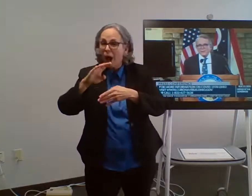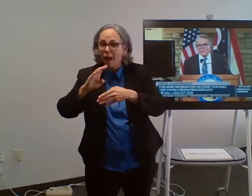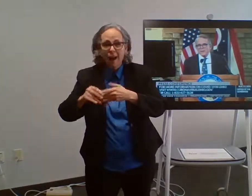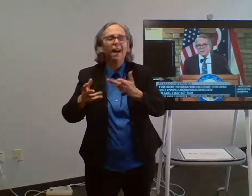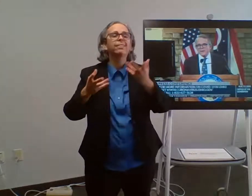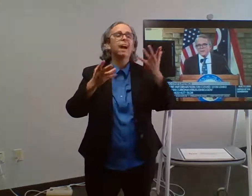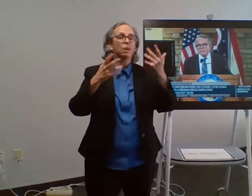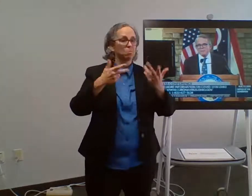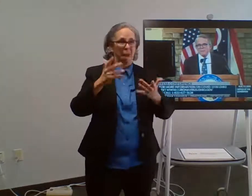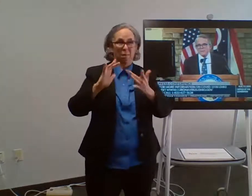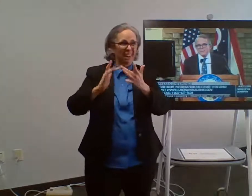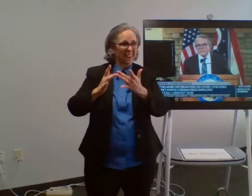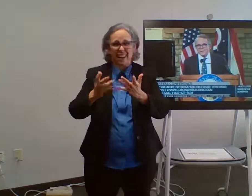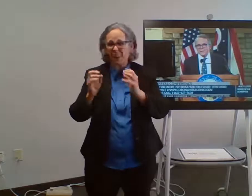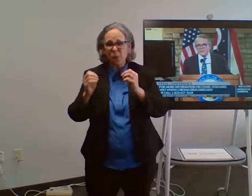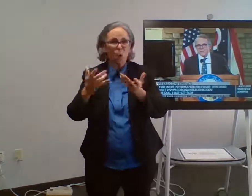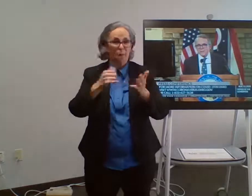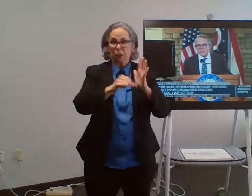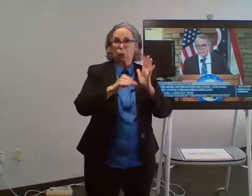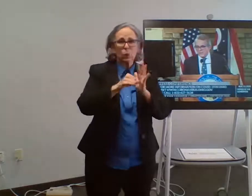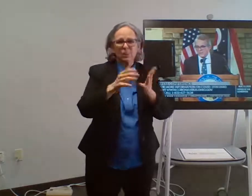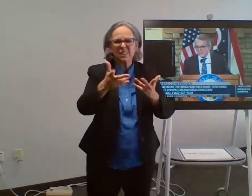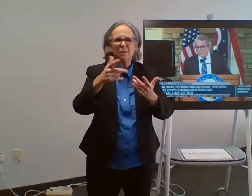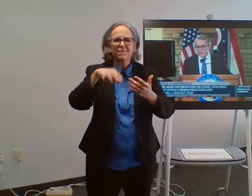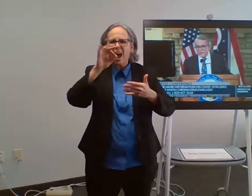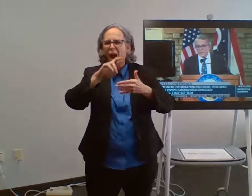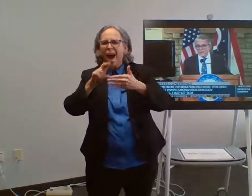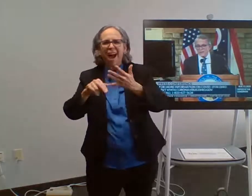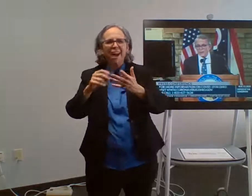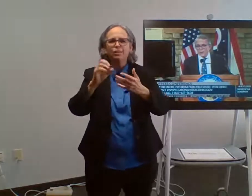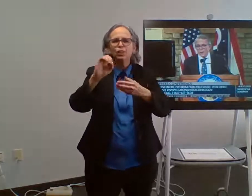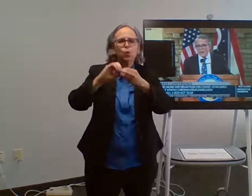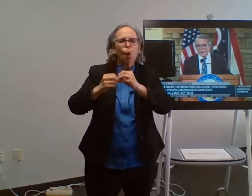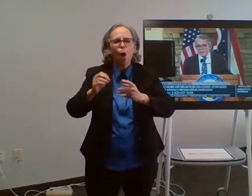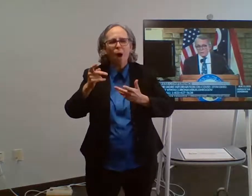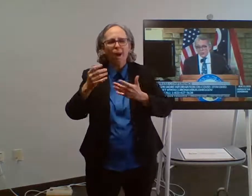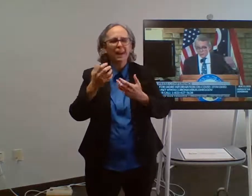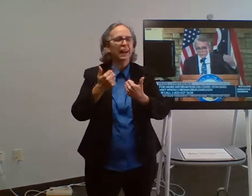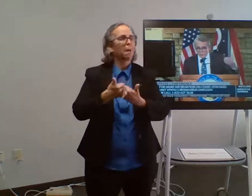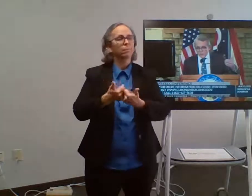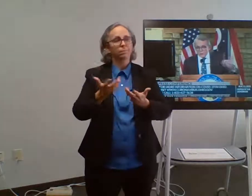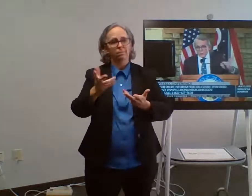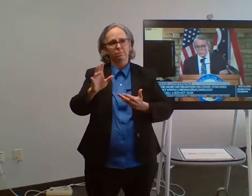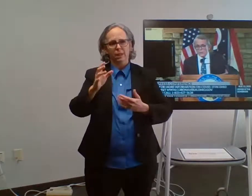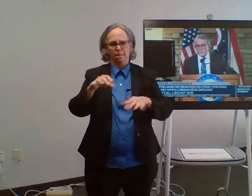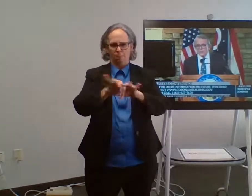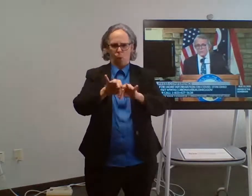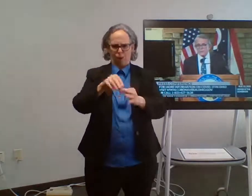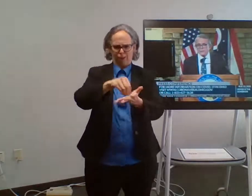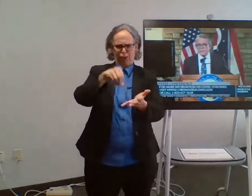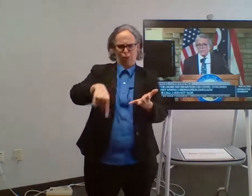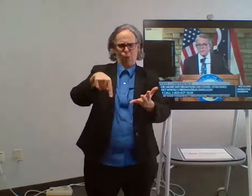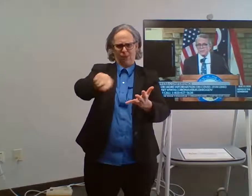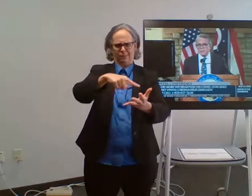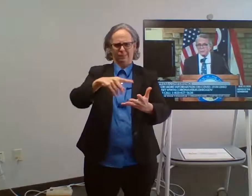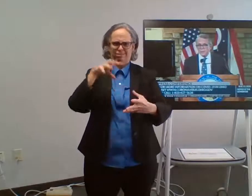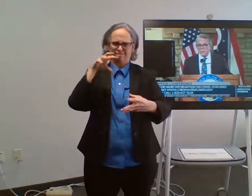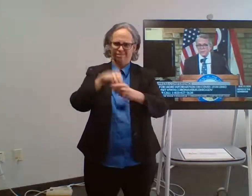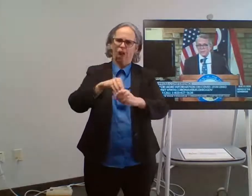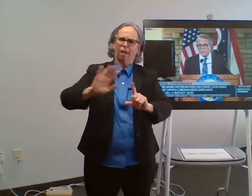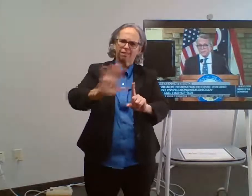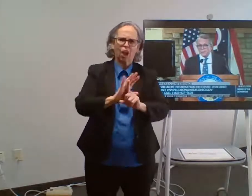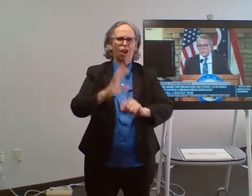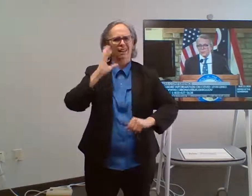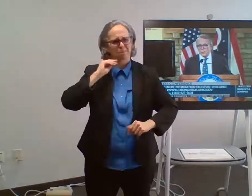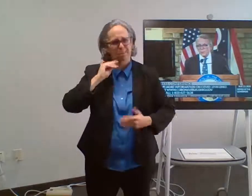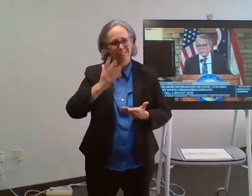YouTube. But it's about the kids. And so we'll have all the details, we're working out the details this